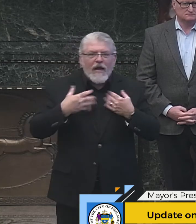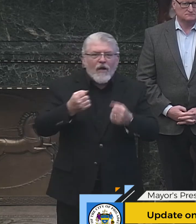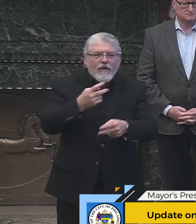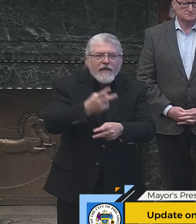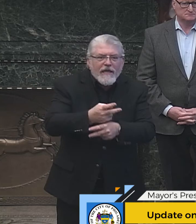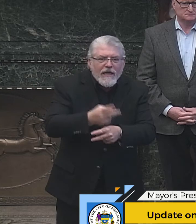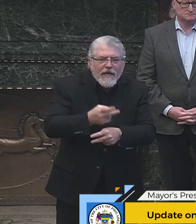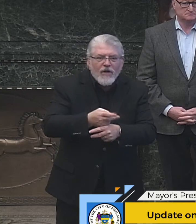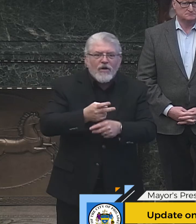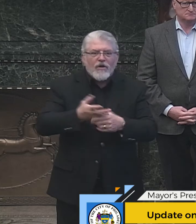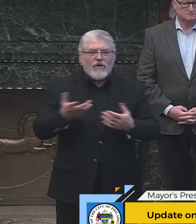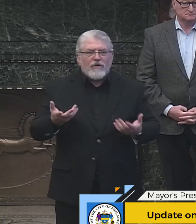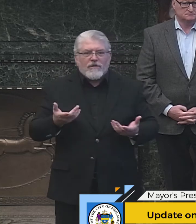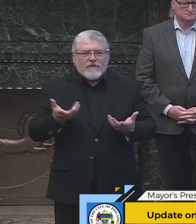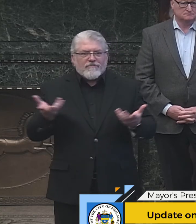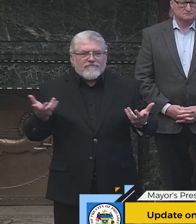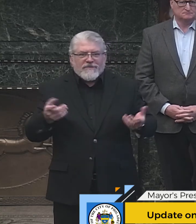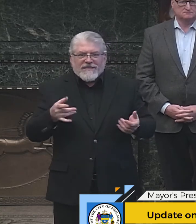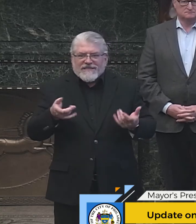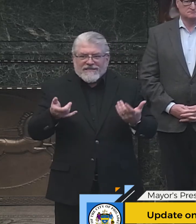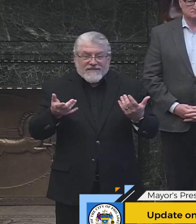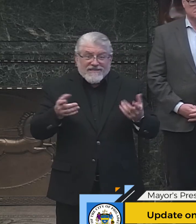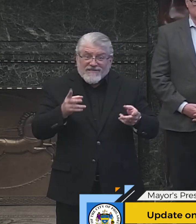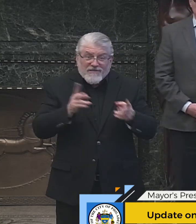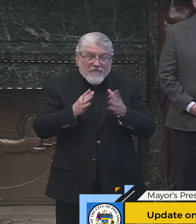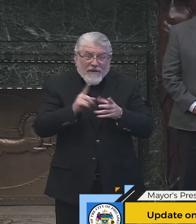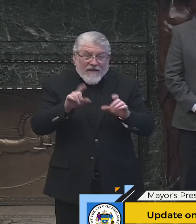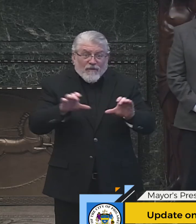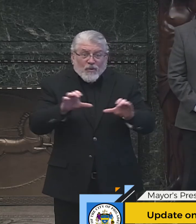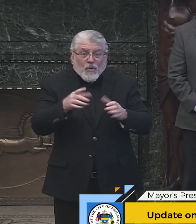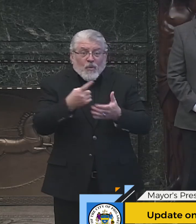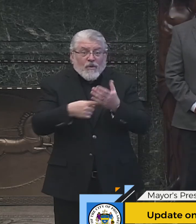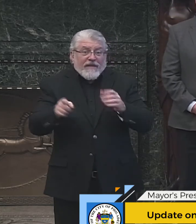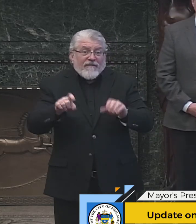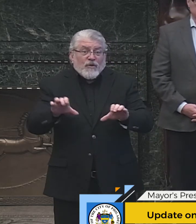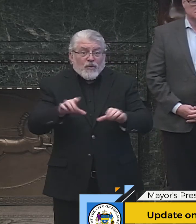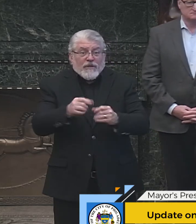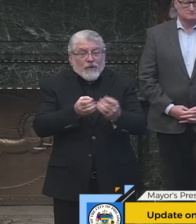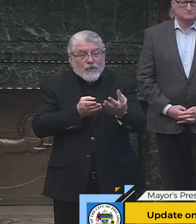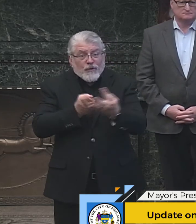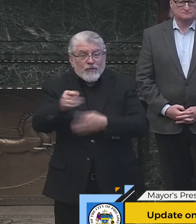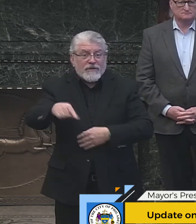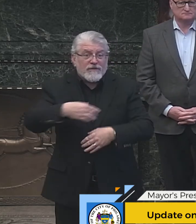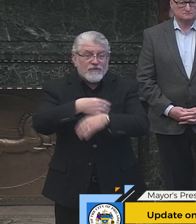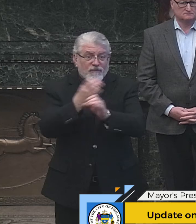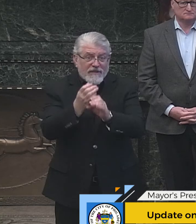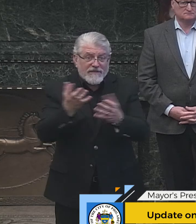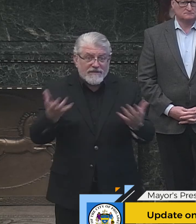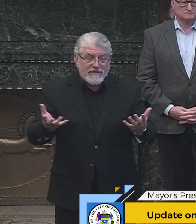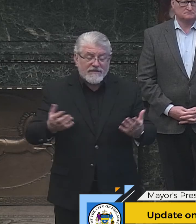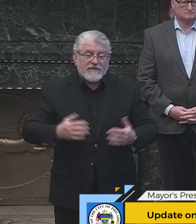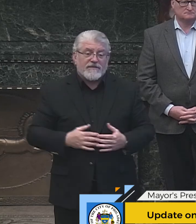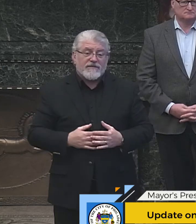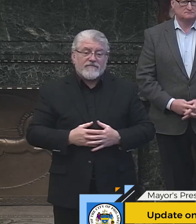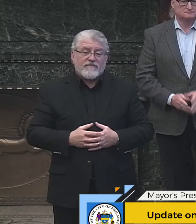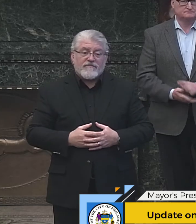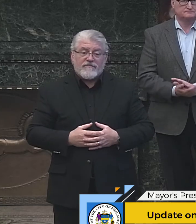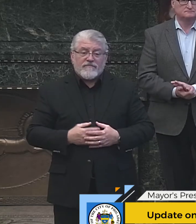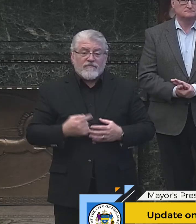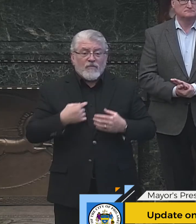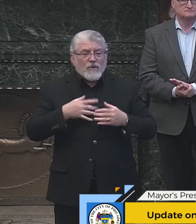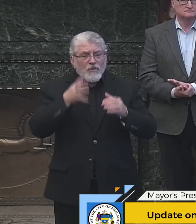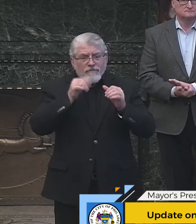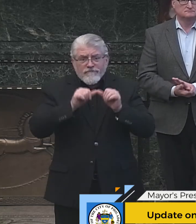crisis. We're going to continue to work with all of those in the business community and our various communities